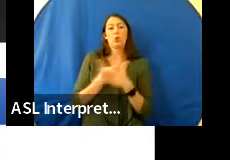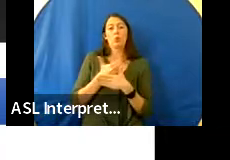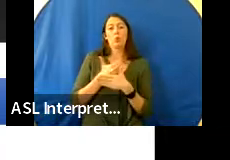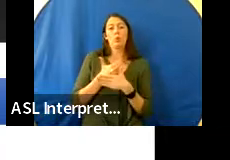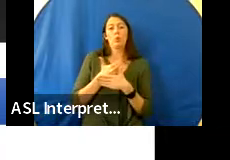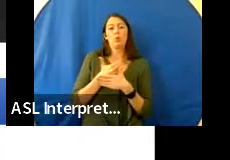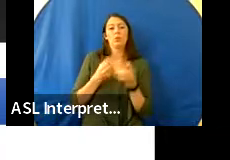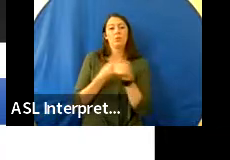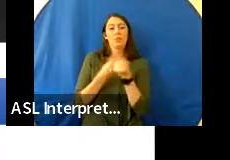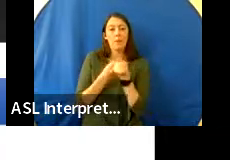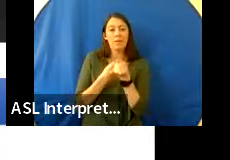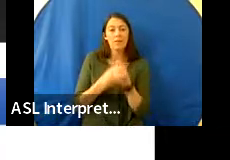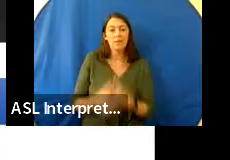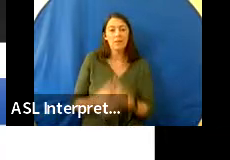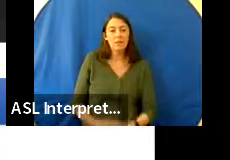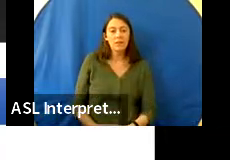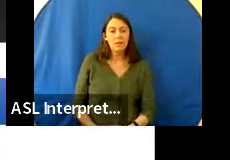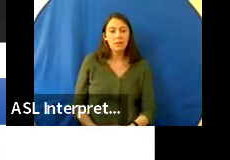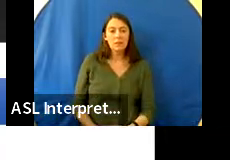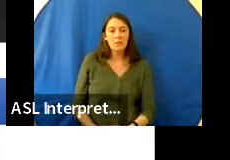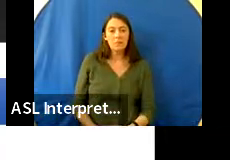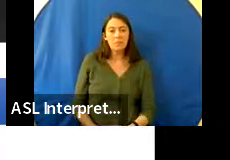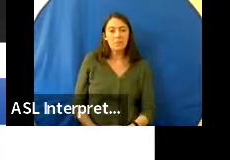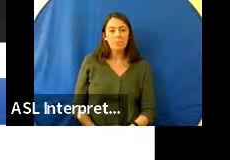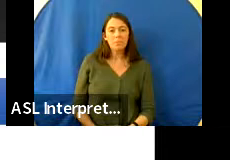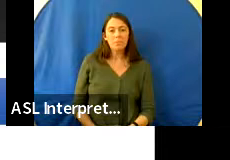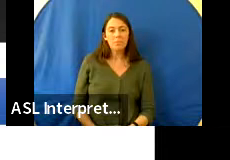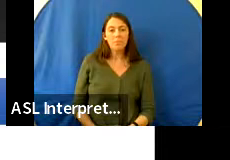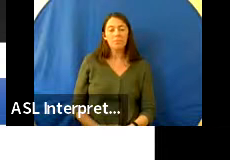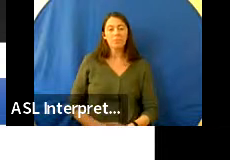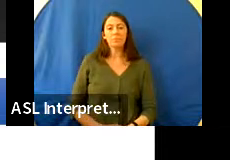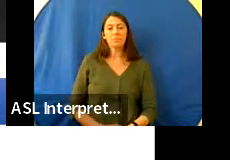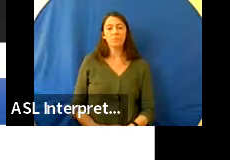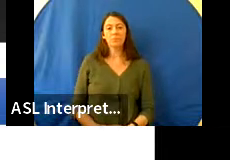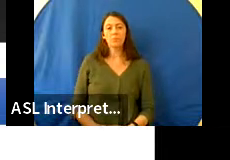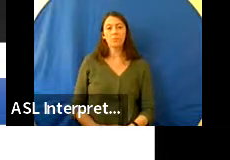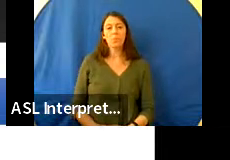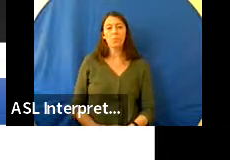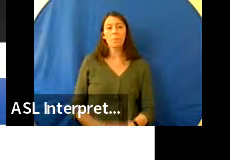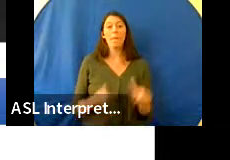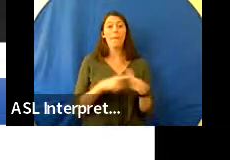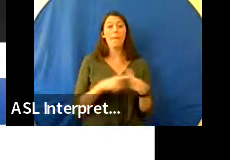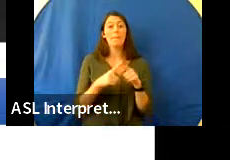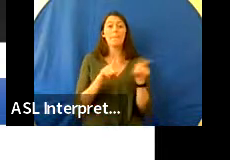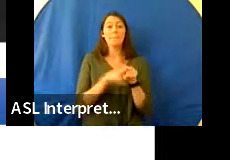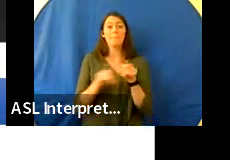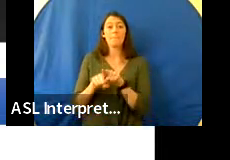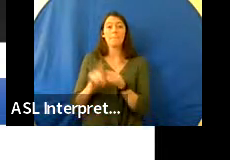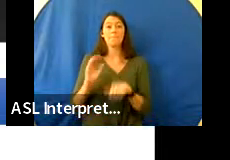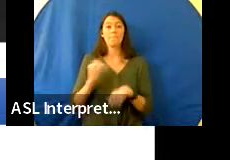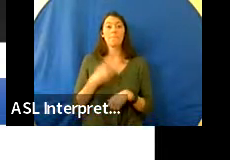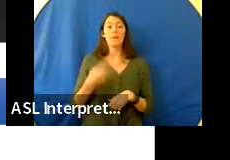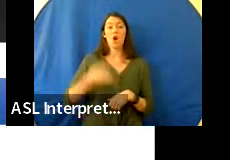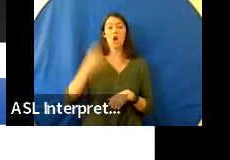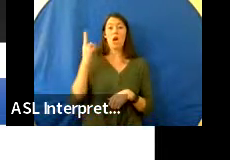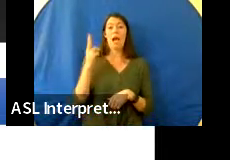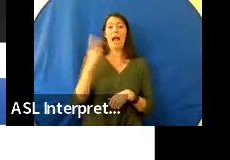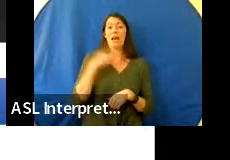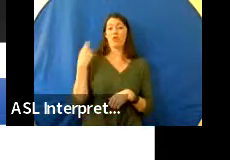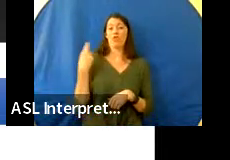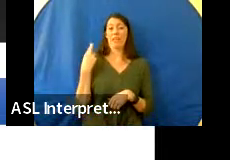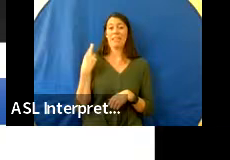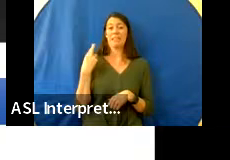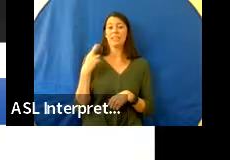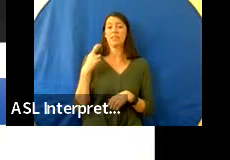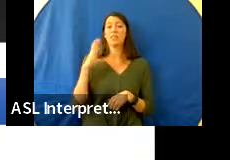us as well. For our outbreak settings, our high-risk congregate settings, such as our long-term care facilities, specifically